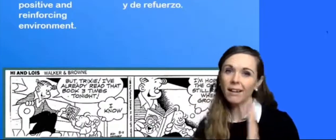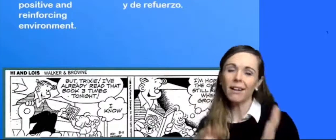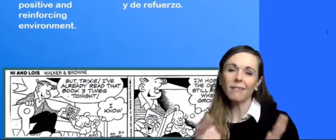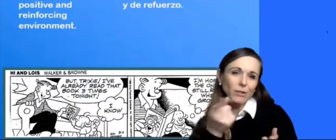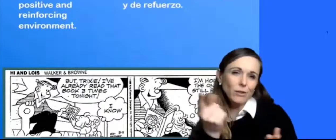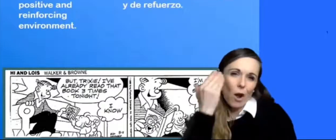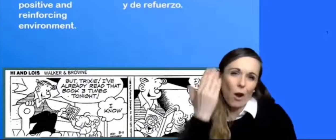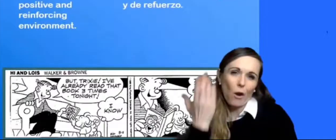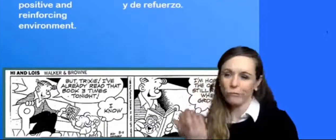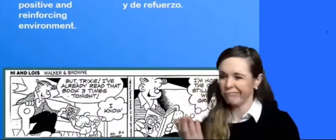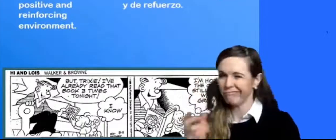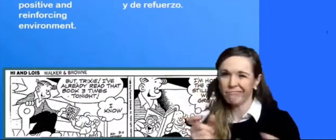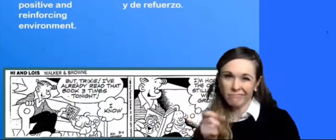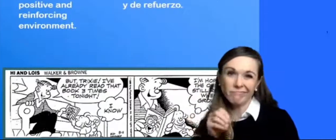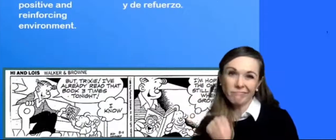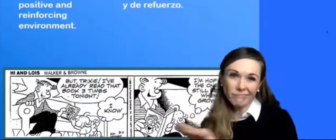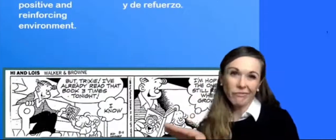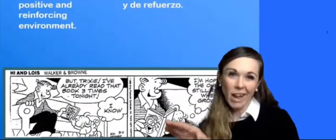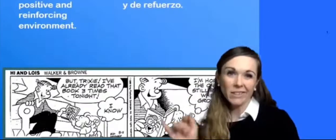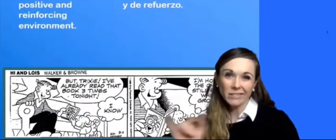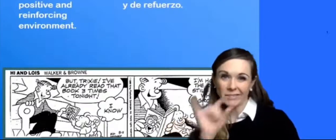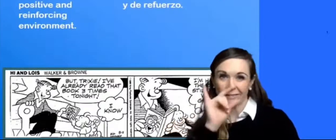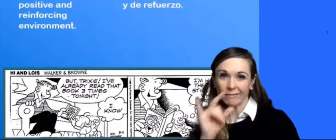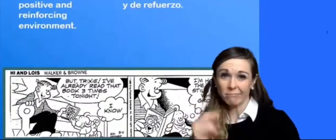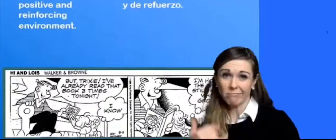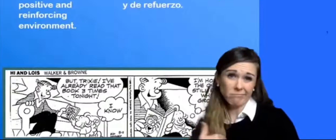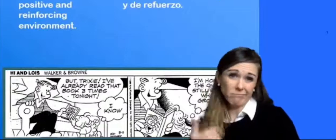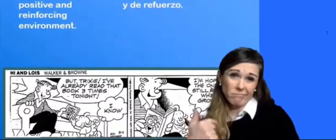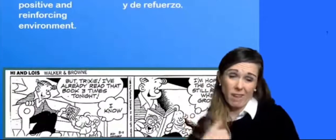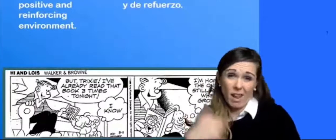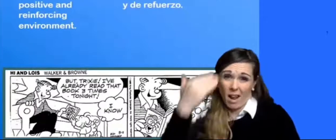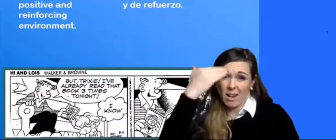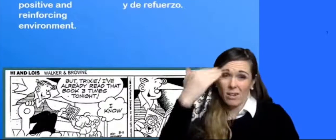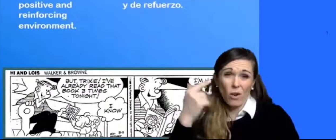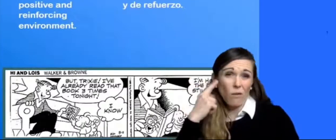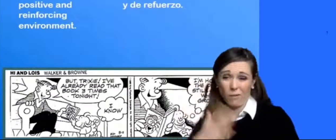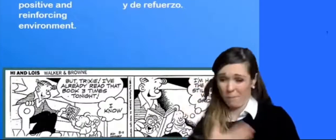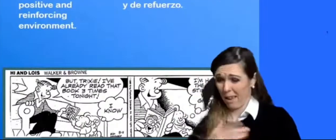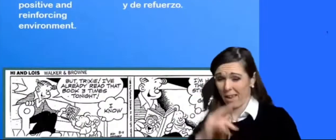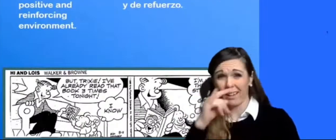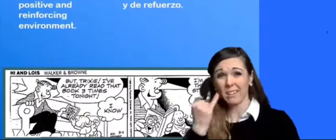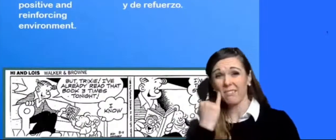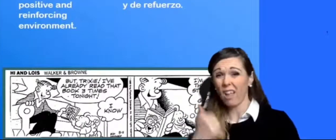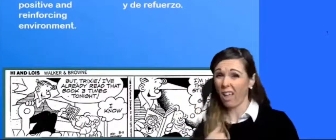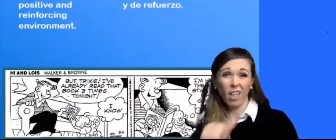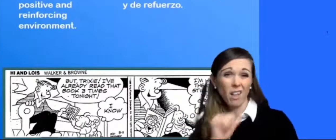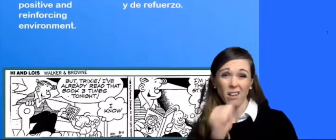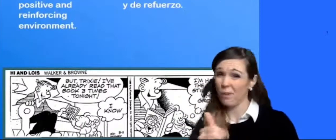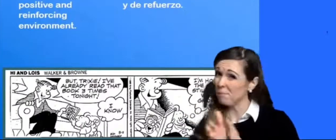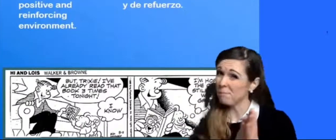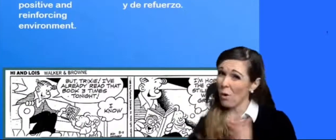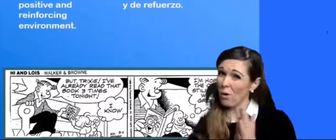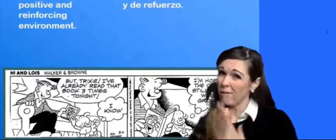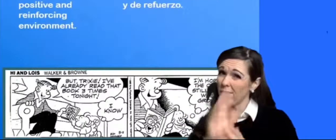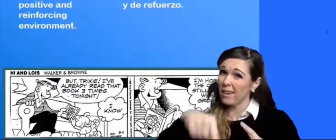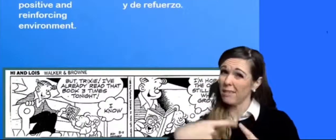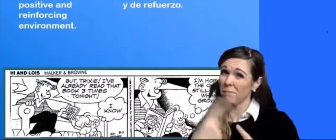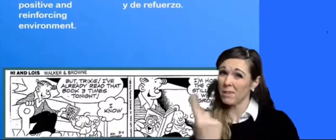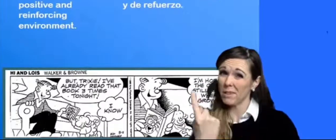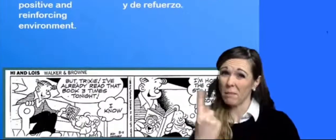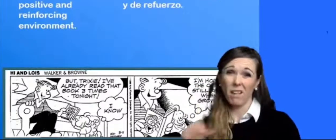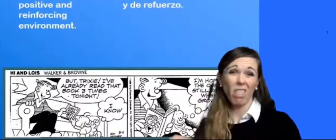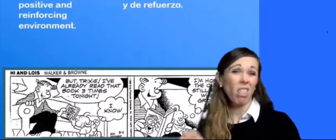Because everything that we do influences our children. I mean, even when us as parents are dealing with